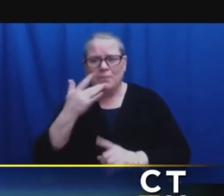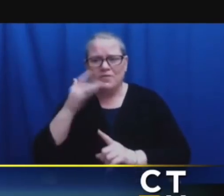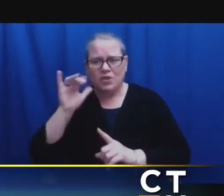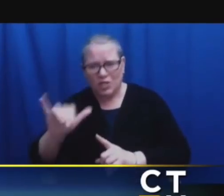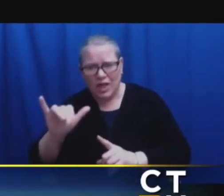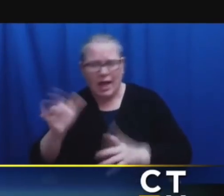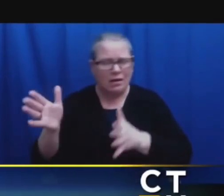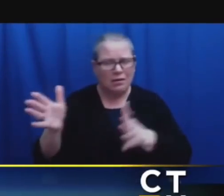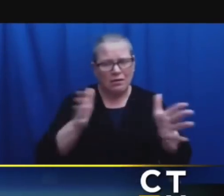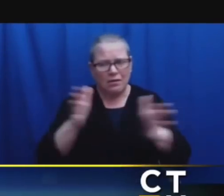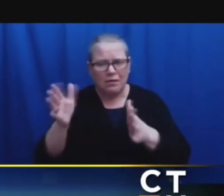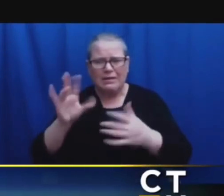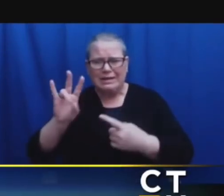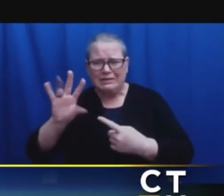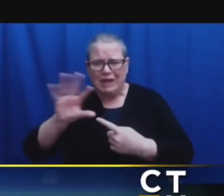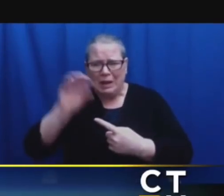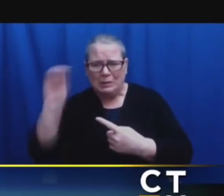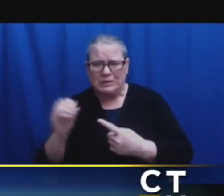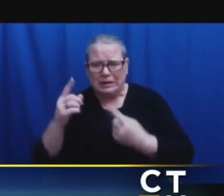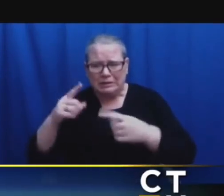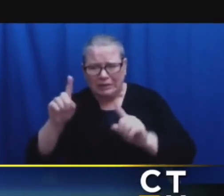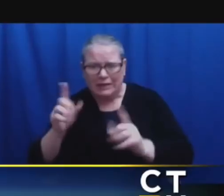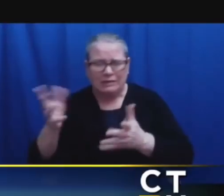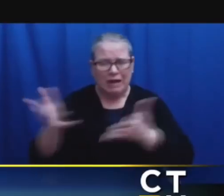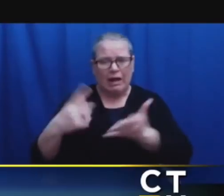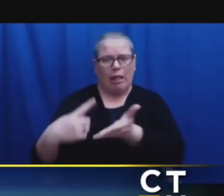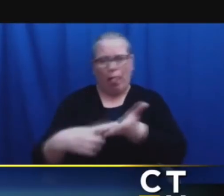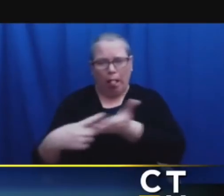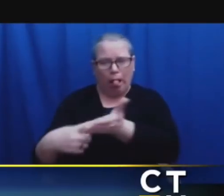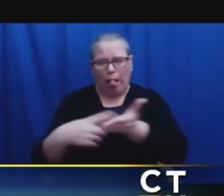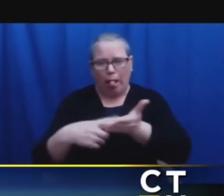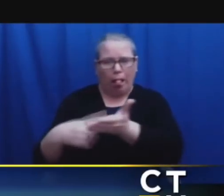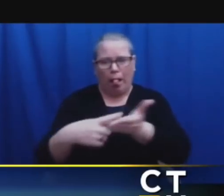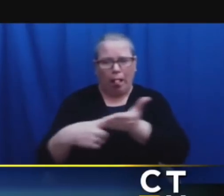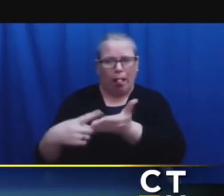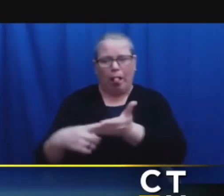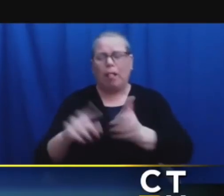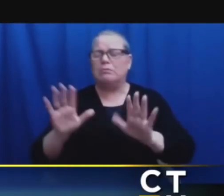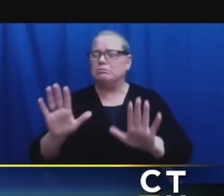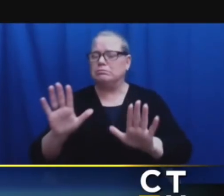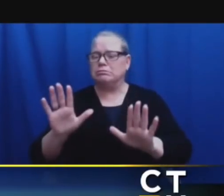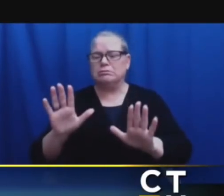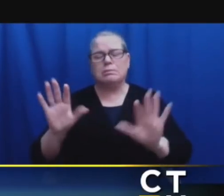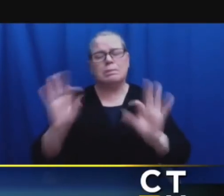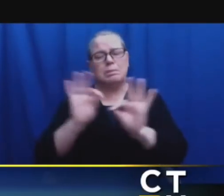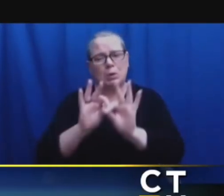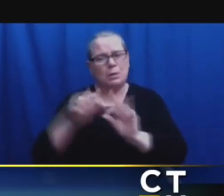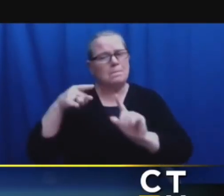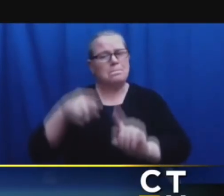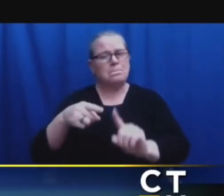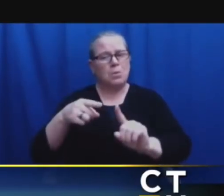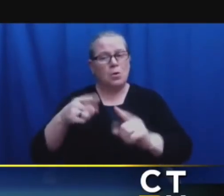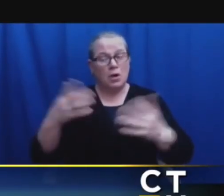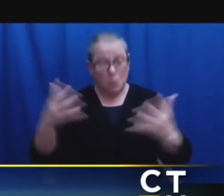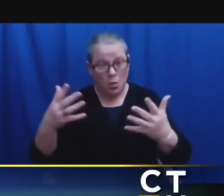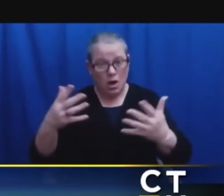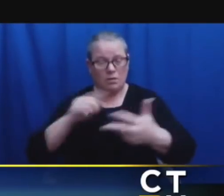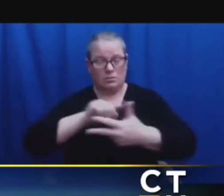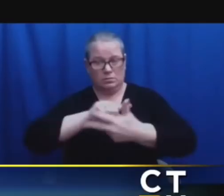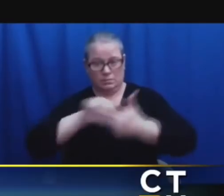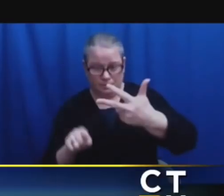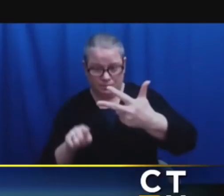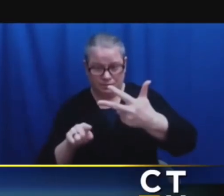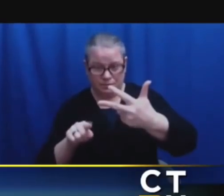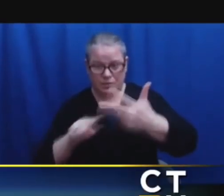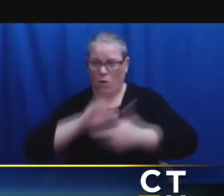had. I think it's worth remembering that all of these vaccines are